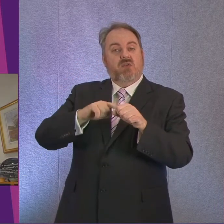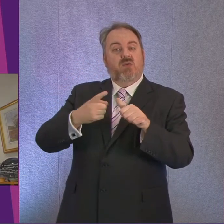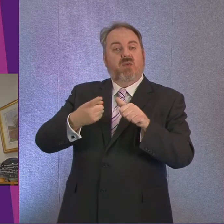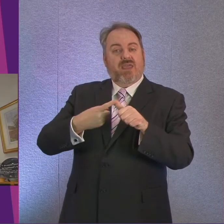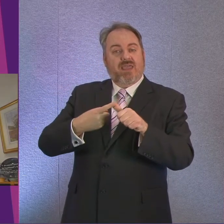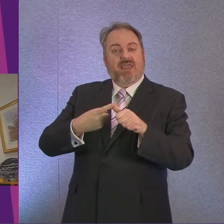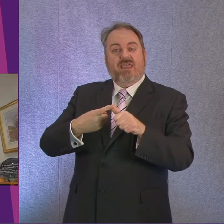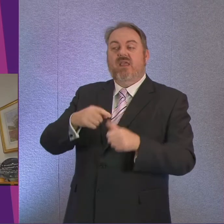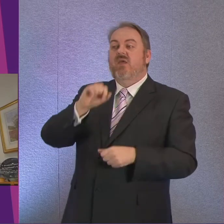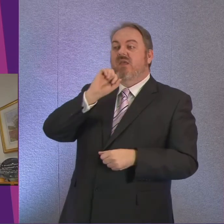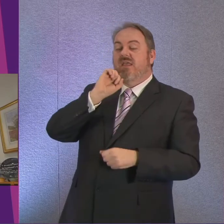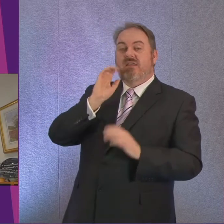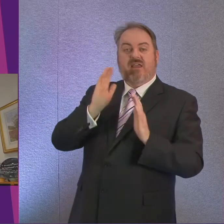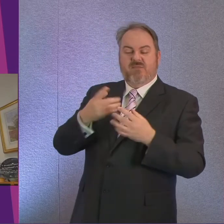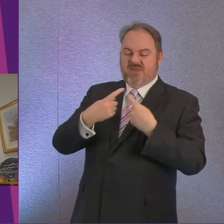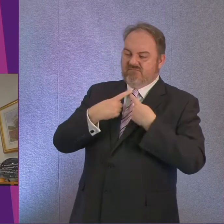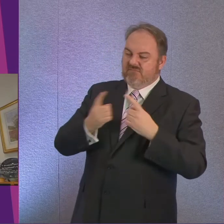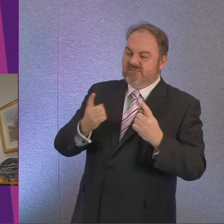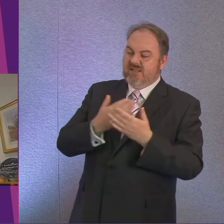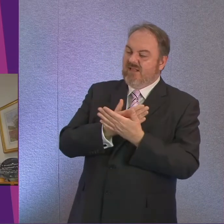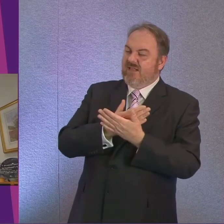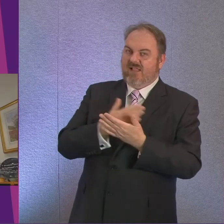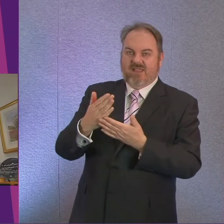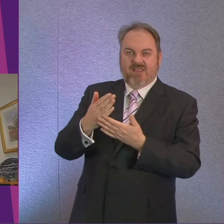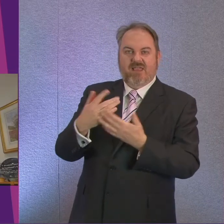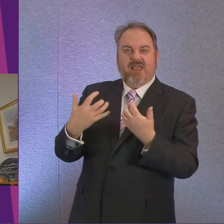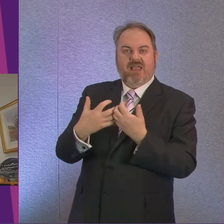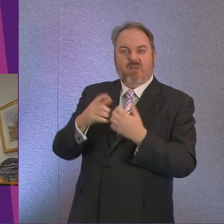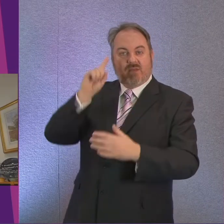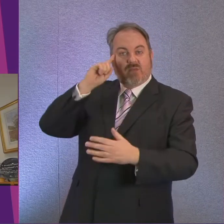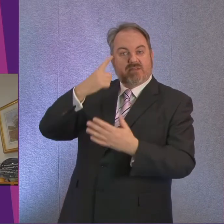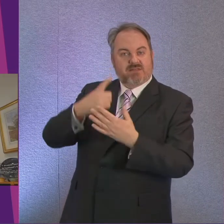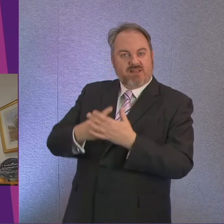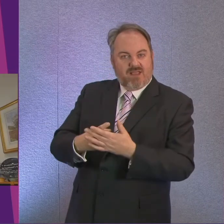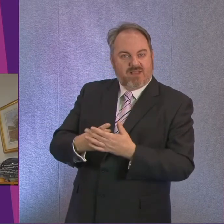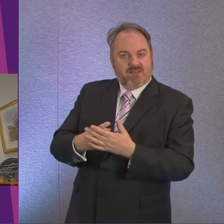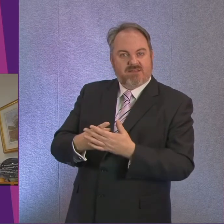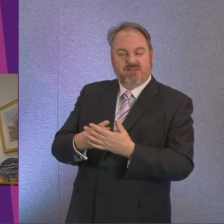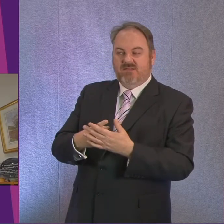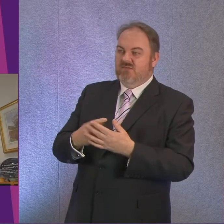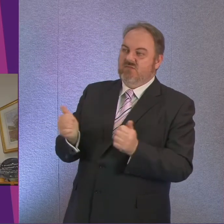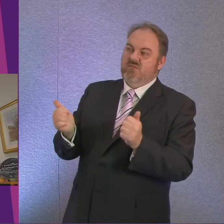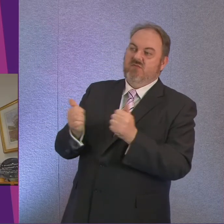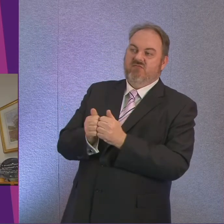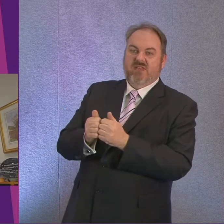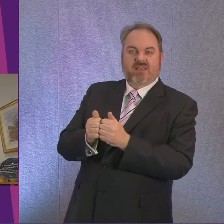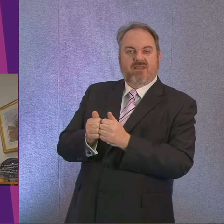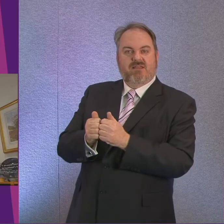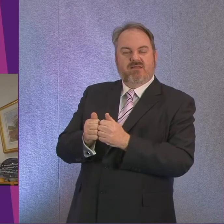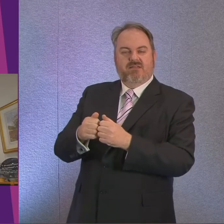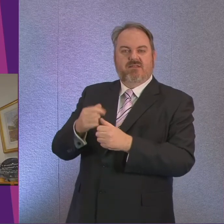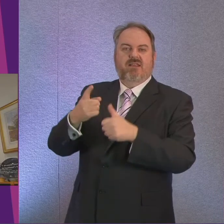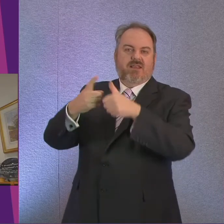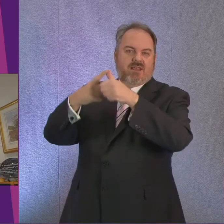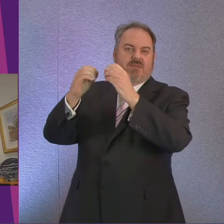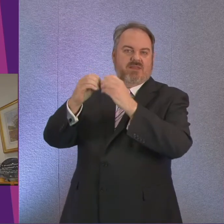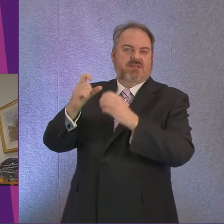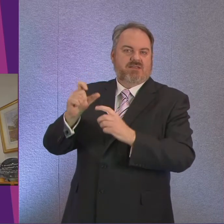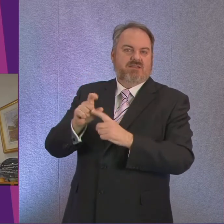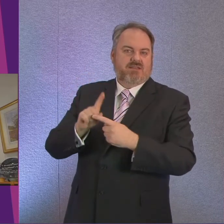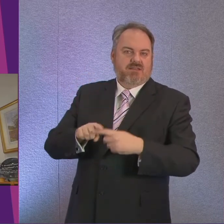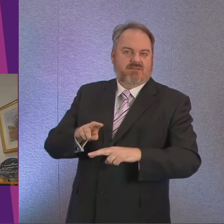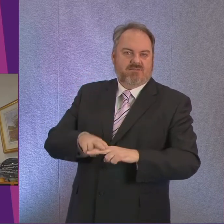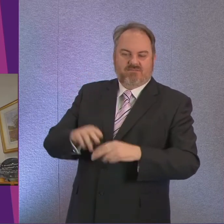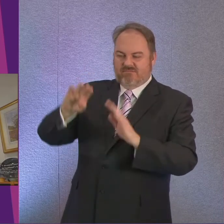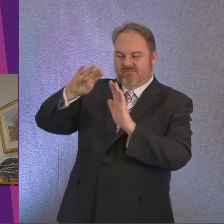moderation process, and they will set out further guidance on all of that approach in